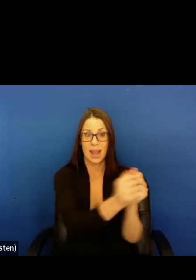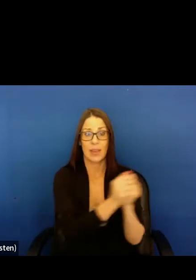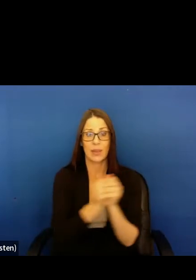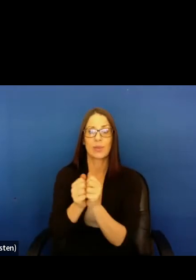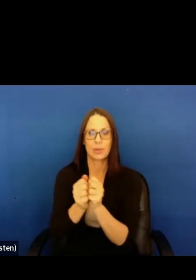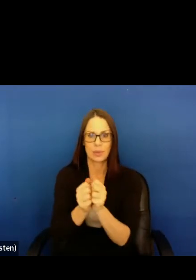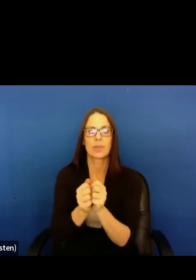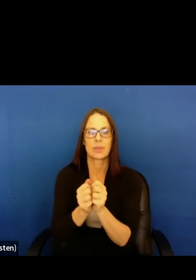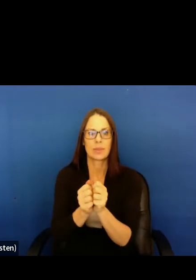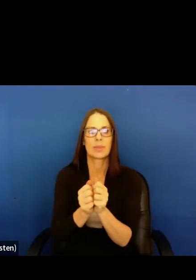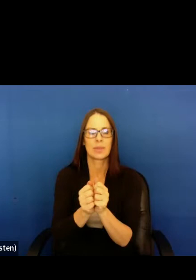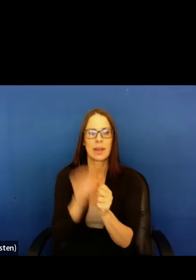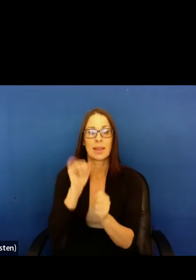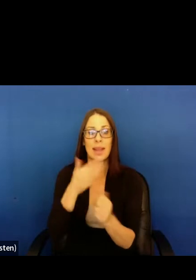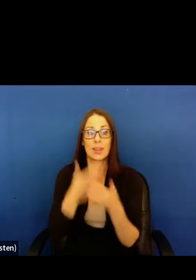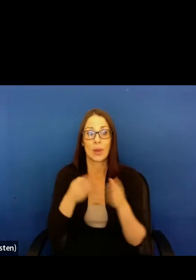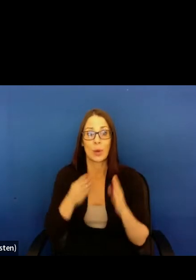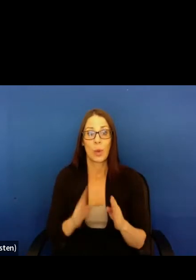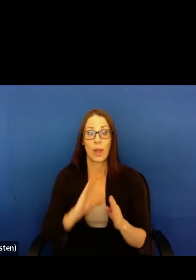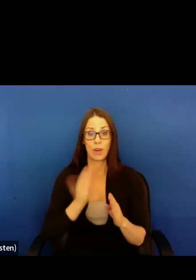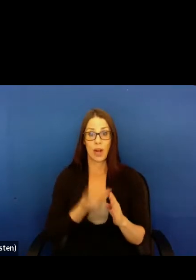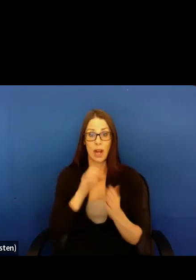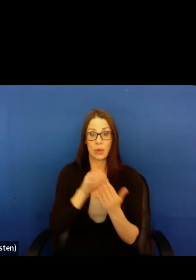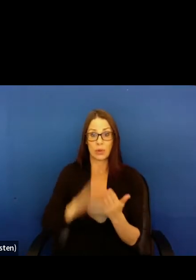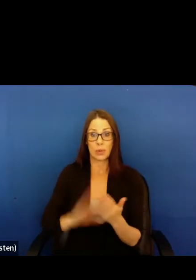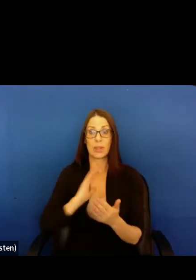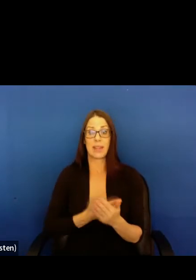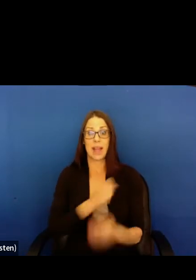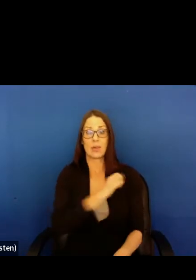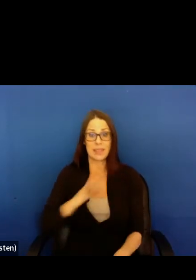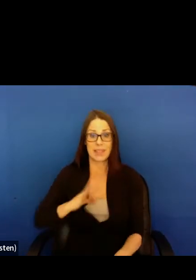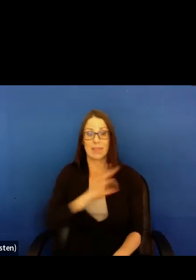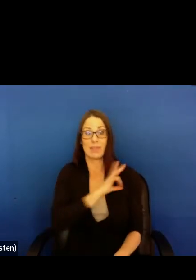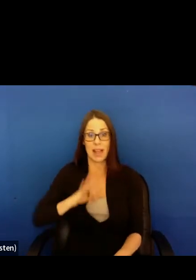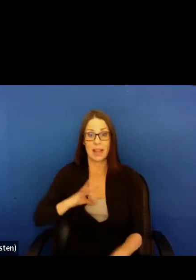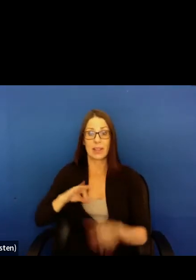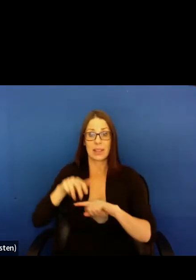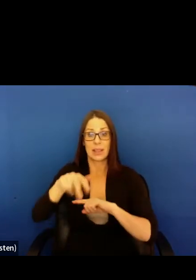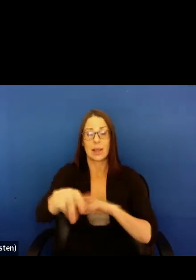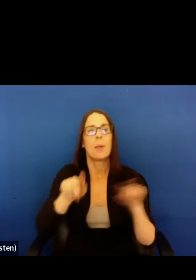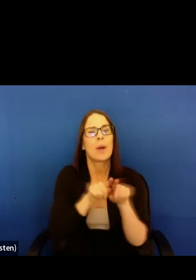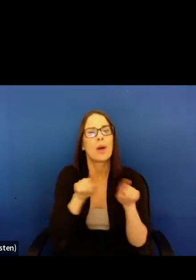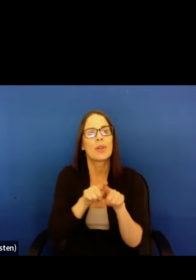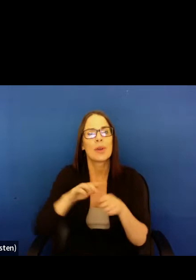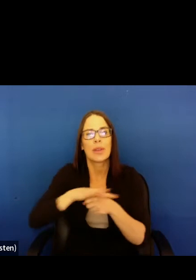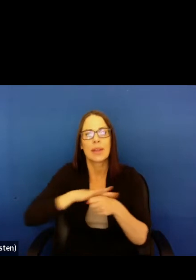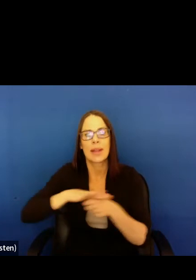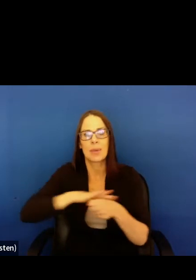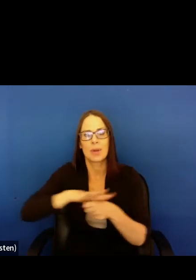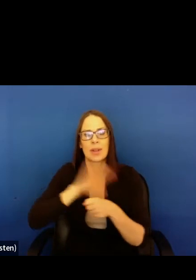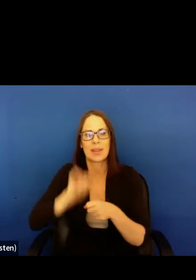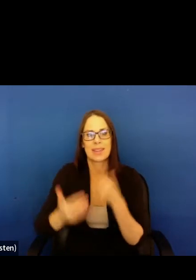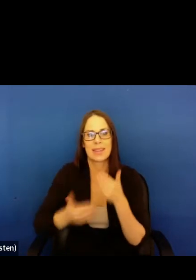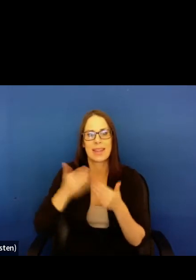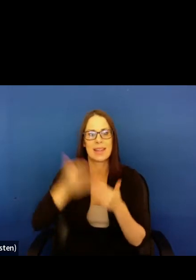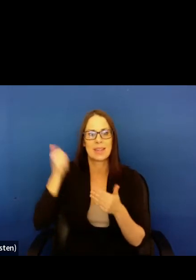it a way for our students and staff and faculty to get across, but also our neighborhoods. It's an easier way, an easier boundary.